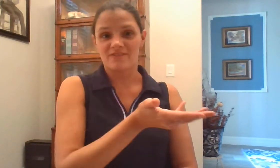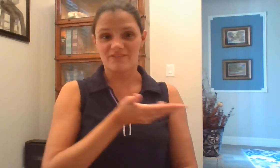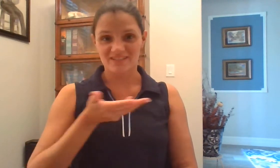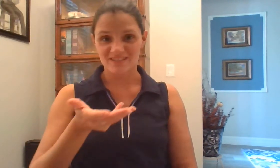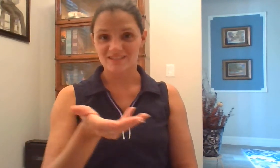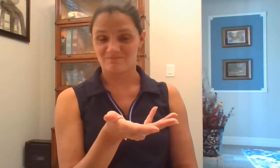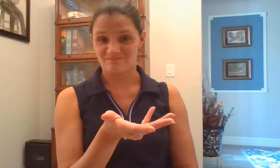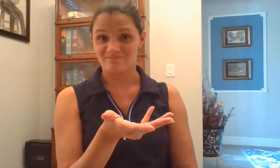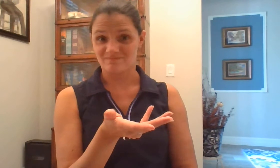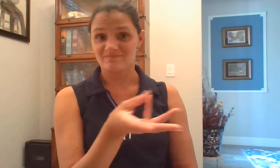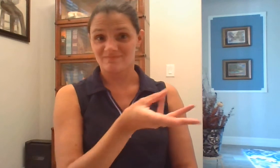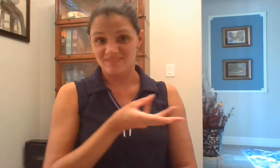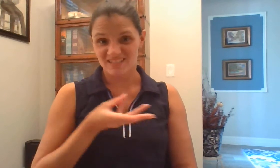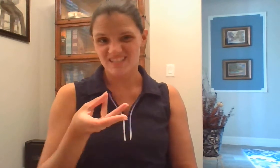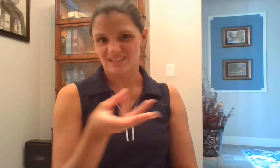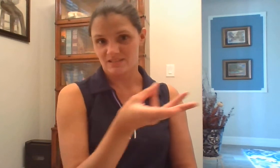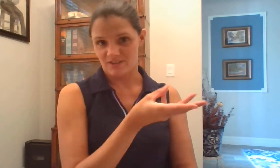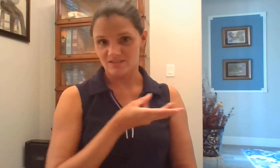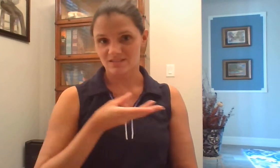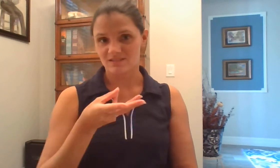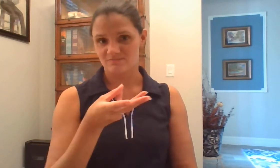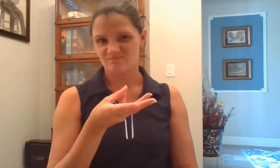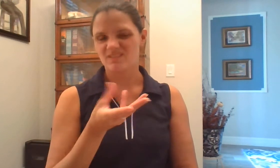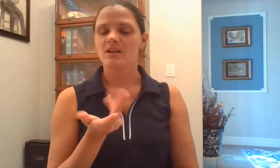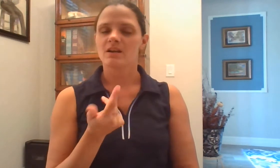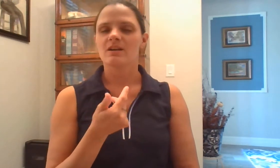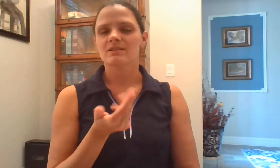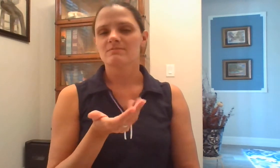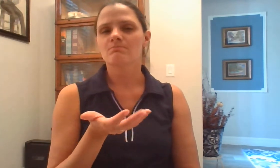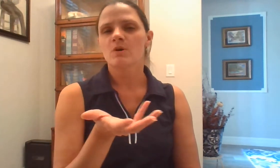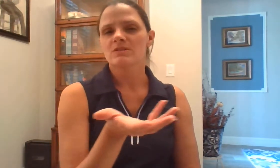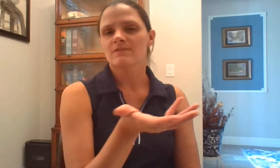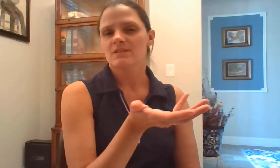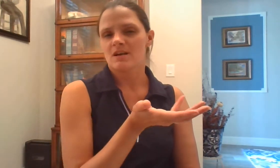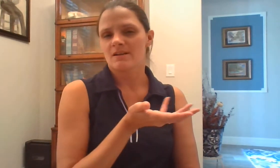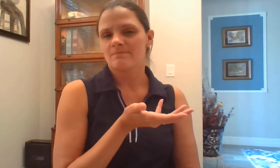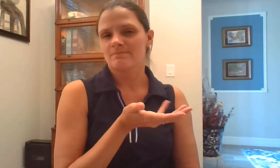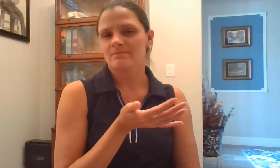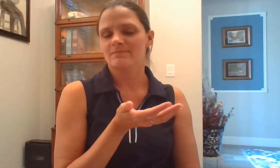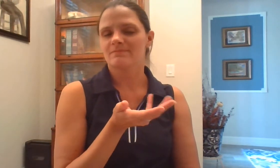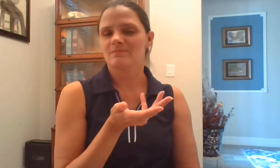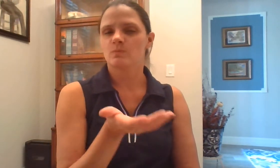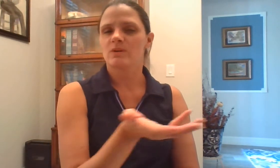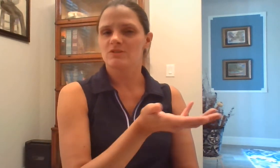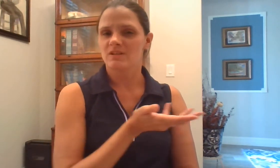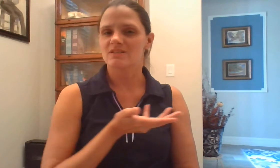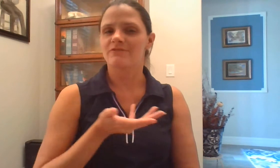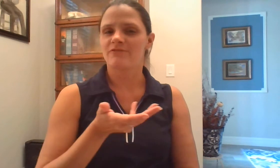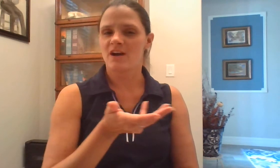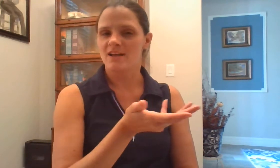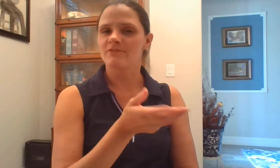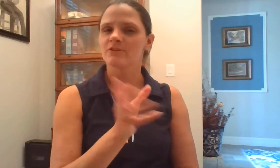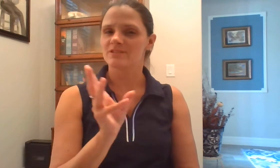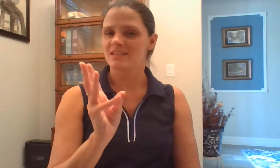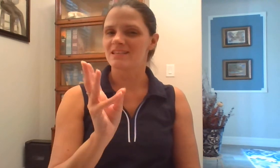of us the six of us most of the time once you get to five you'll see the